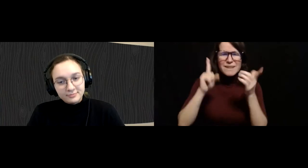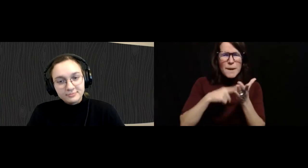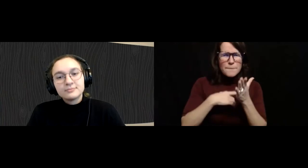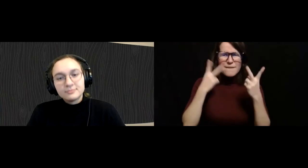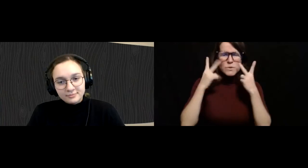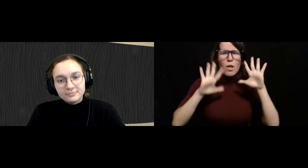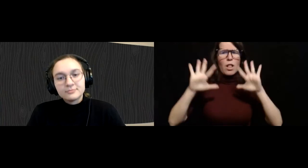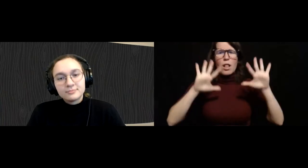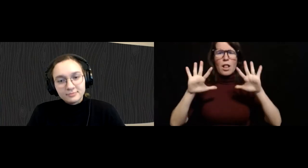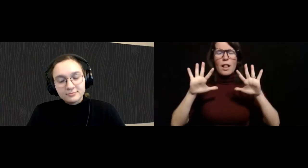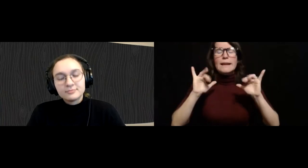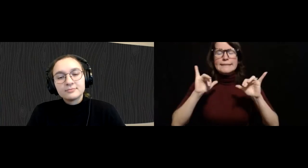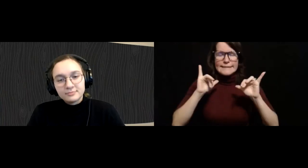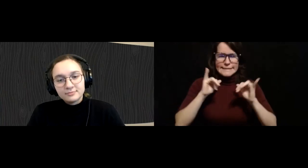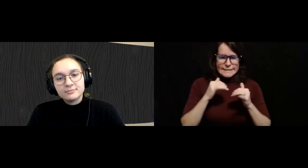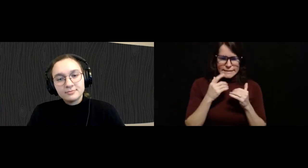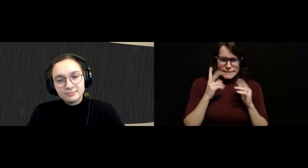And every day is a new day. When I wake up,